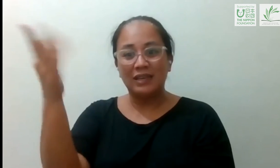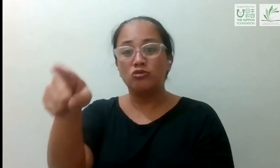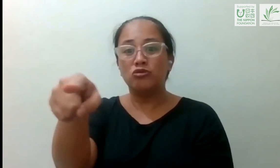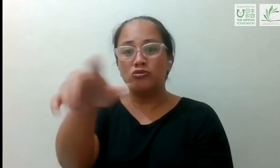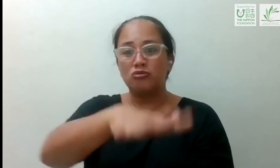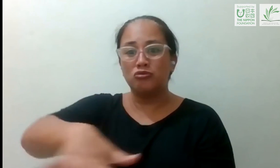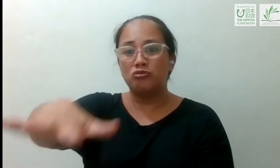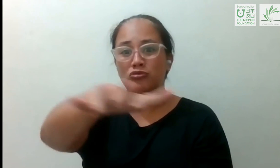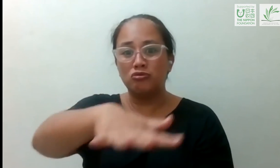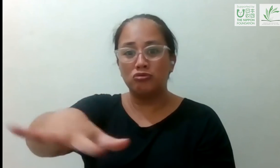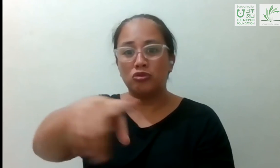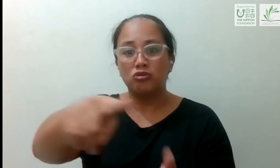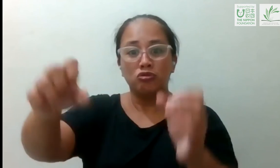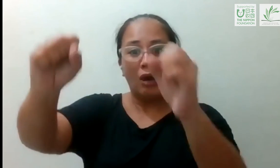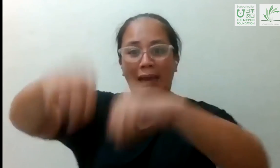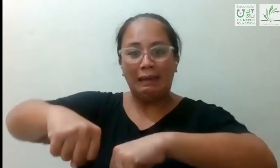same page.